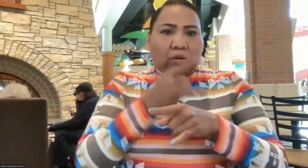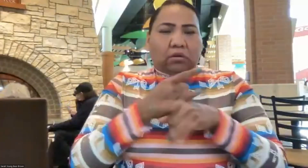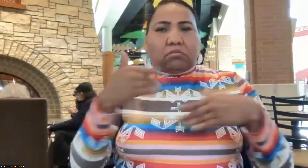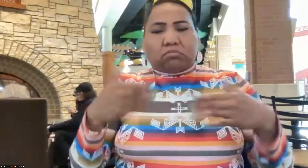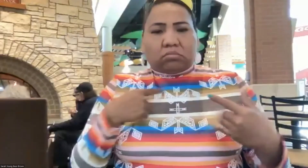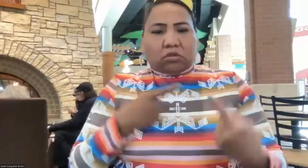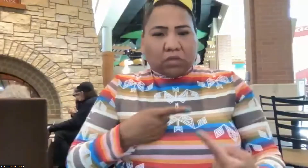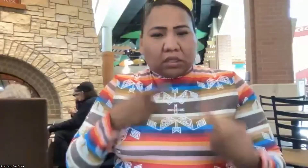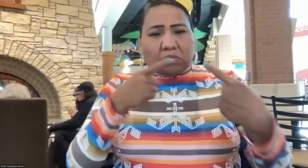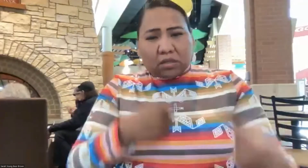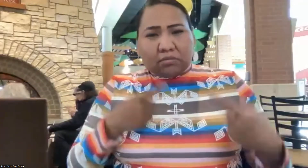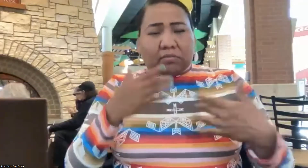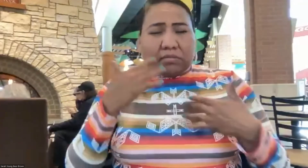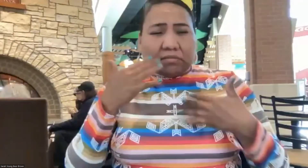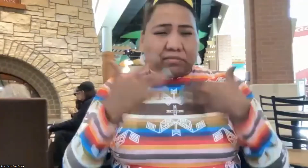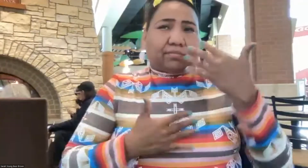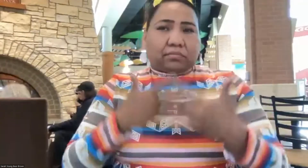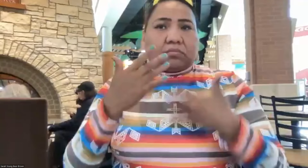soothe ourselves and to stay calm.